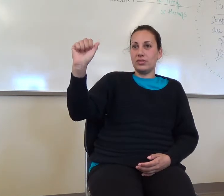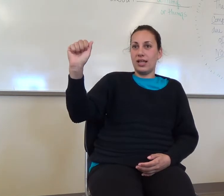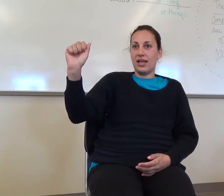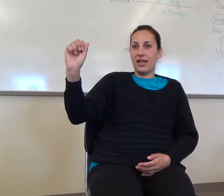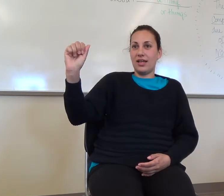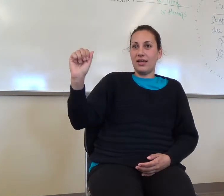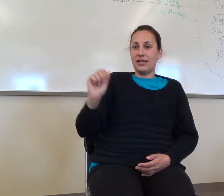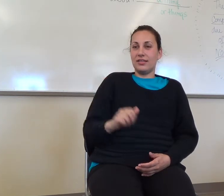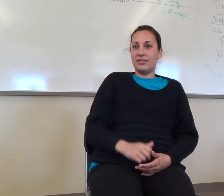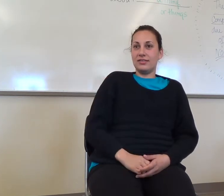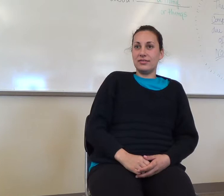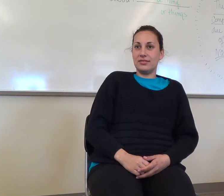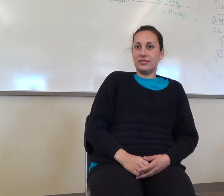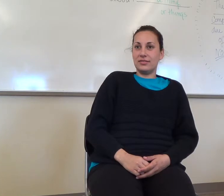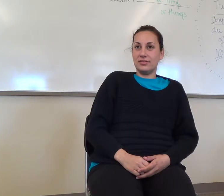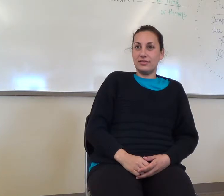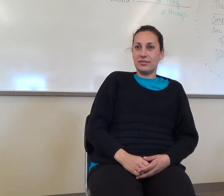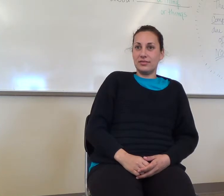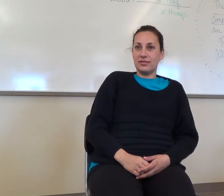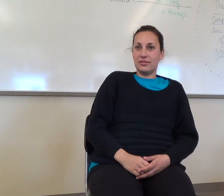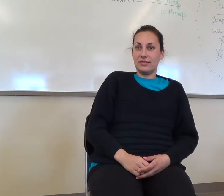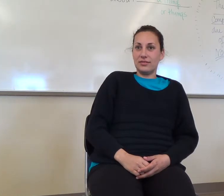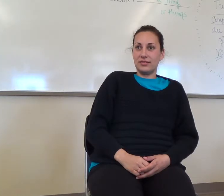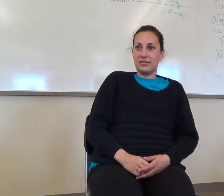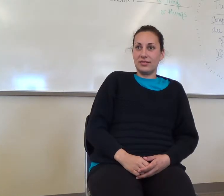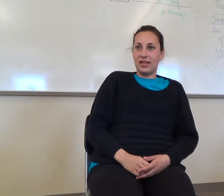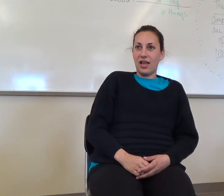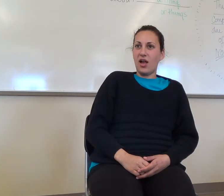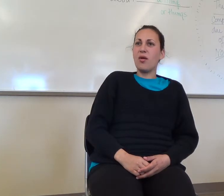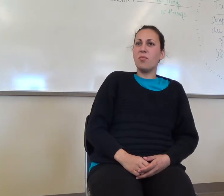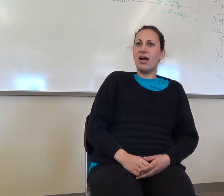Univision claims the lion's share out of the Spanish-speaking audience?